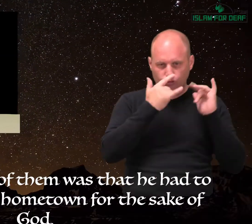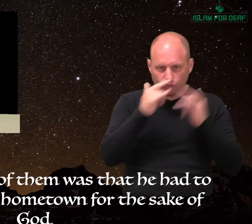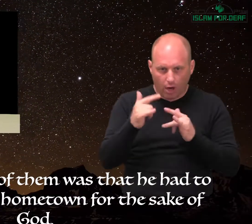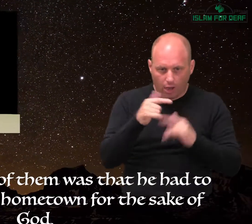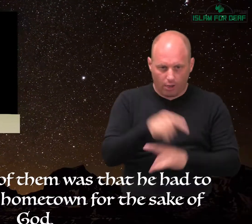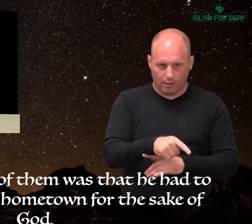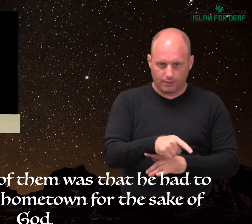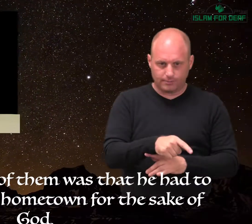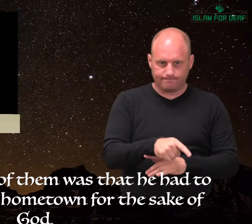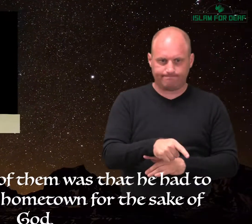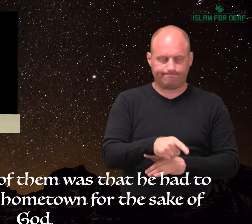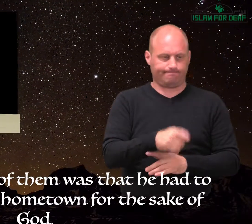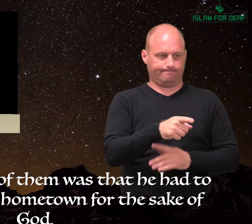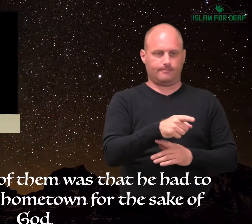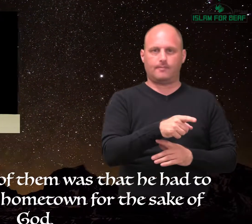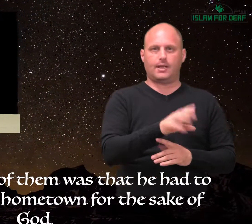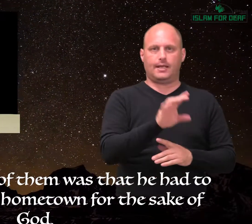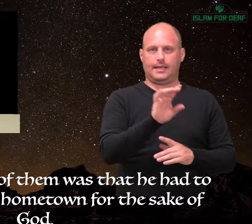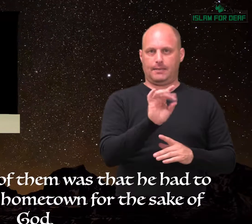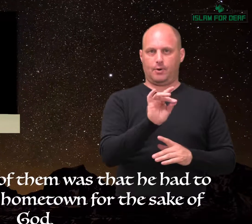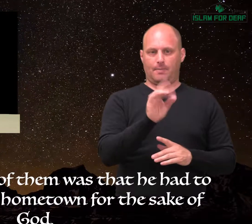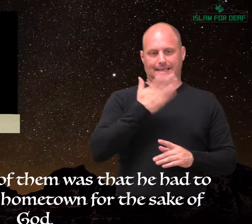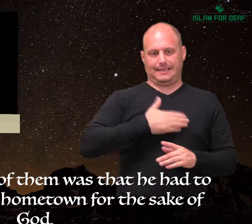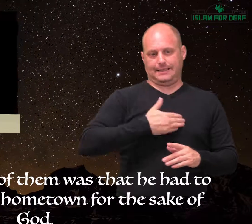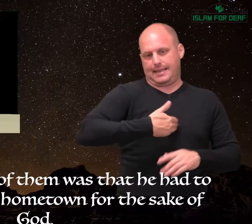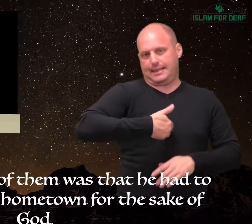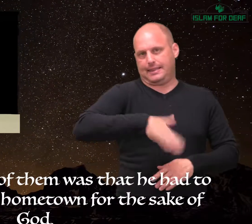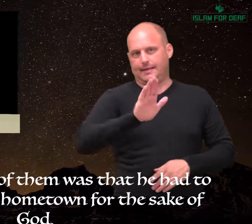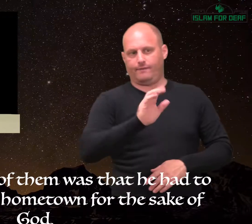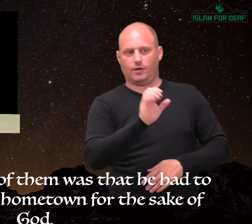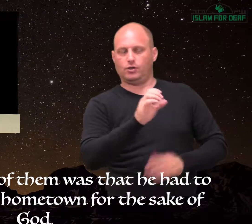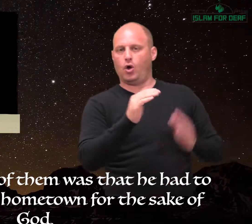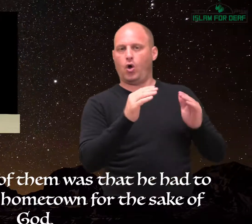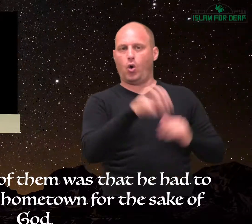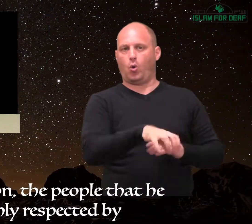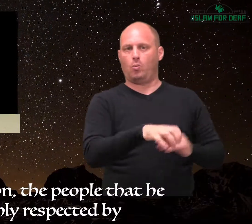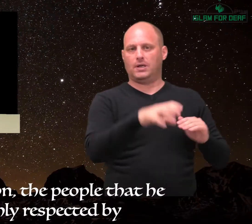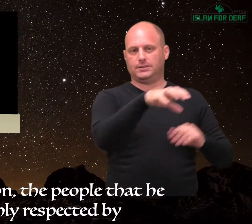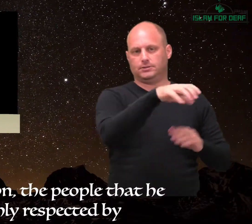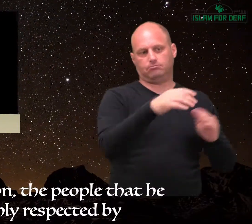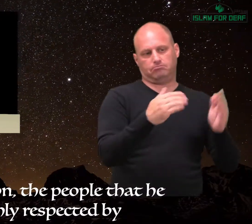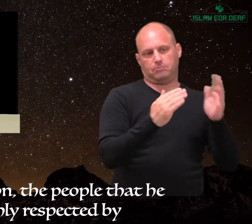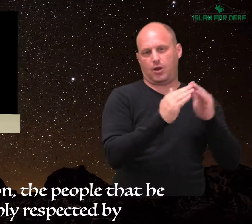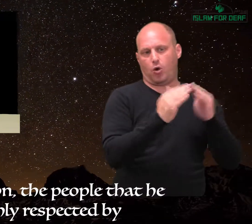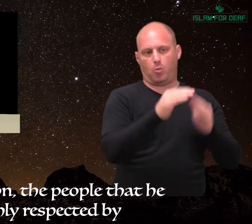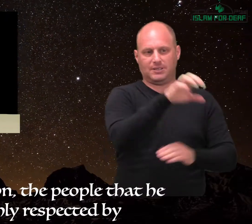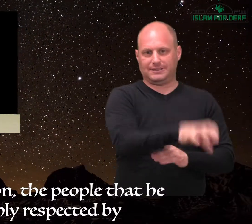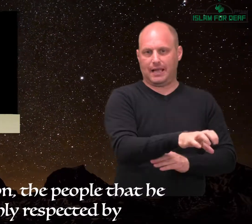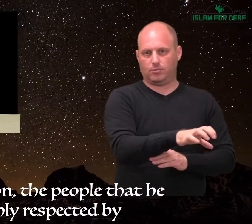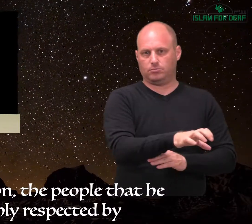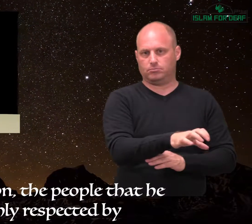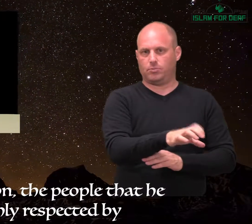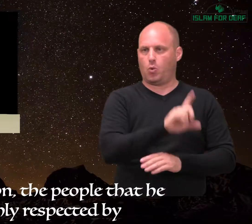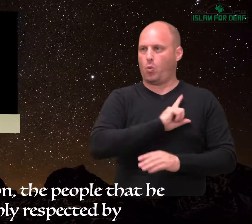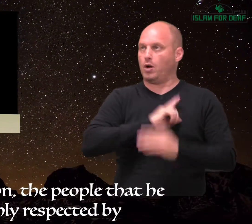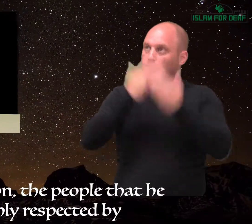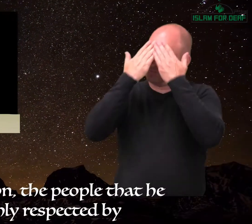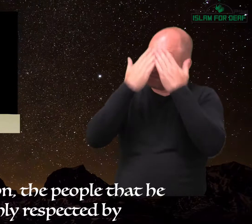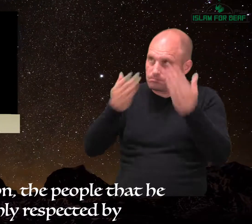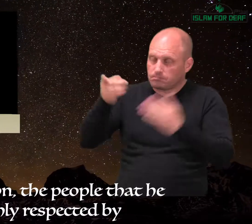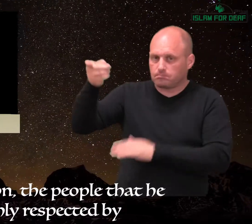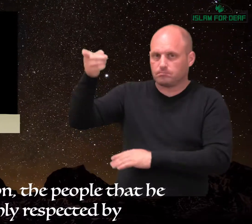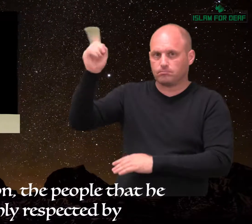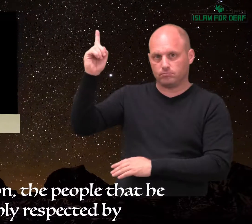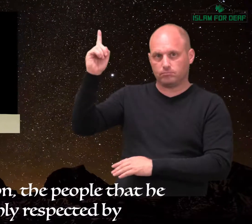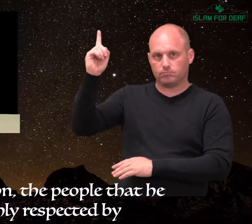city, his hometown for the sake of God. His own nation, the